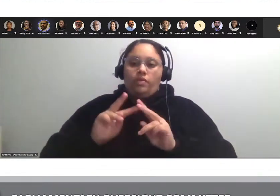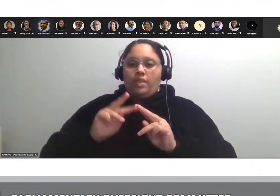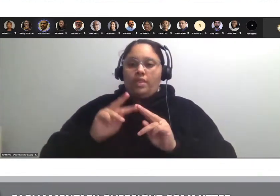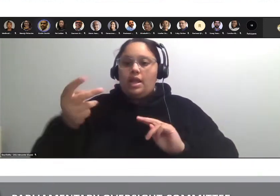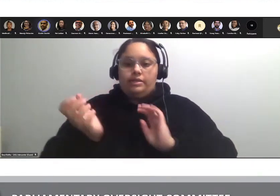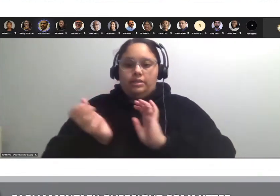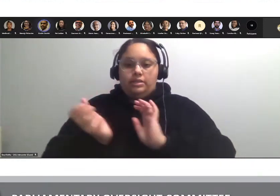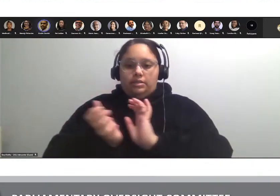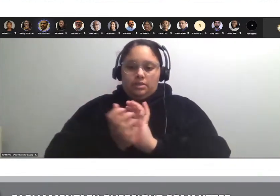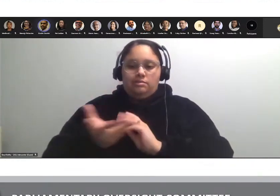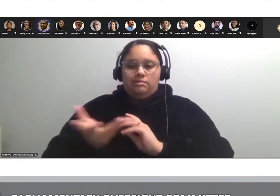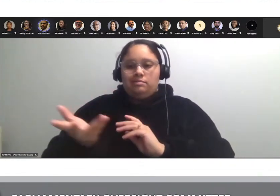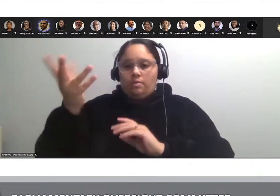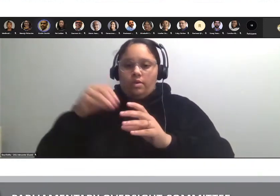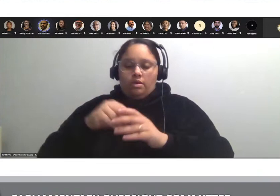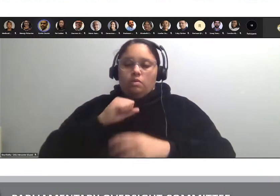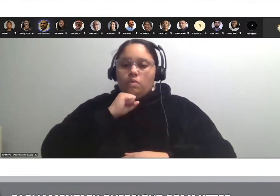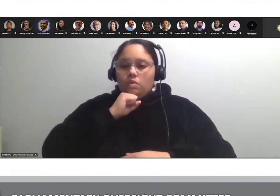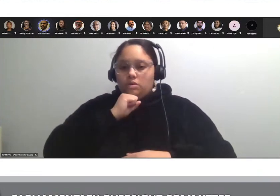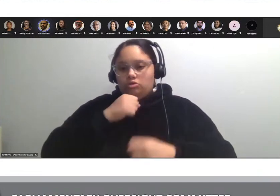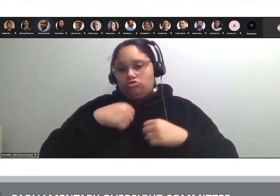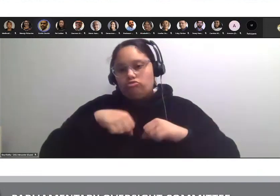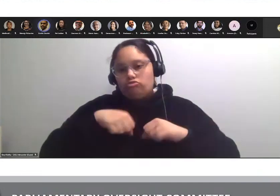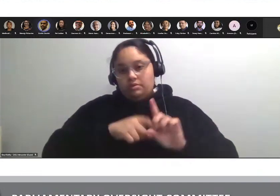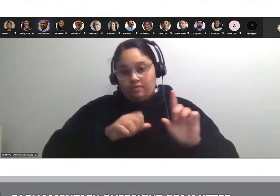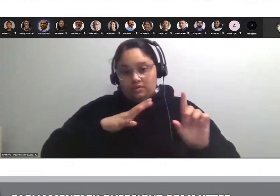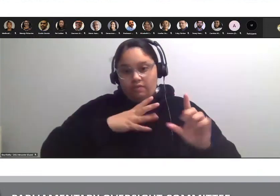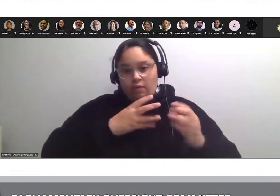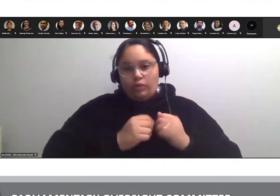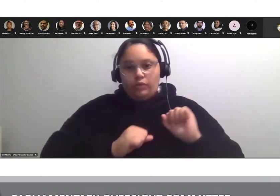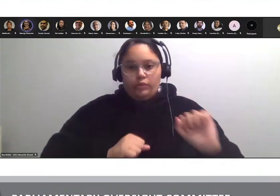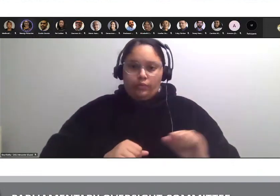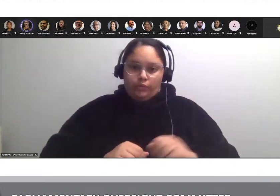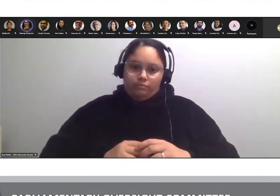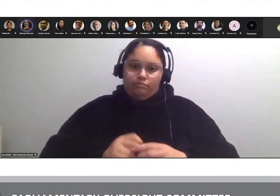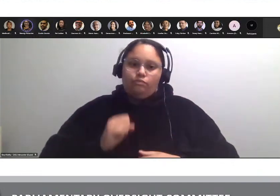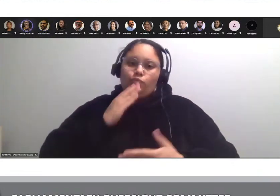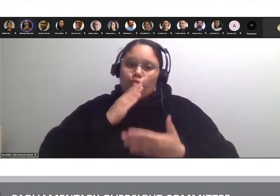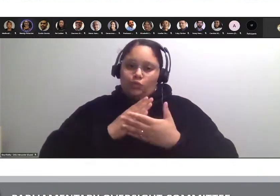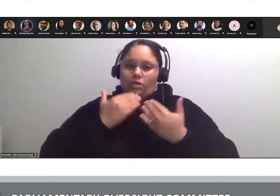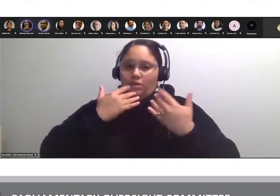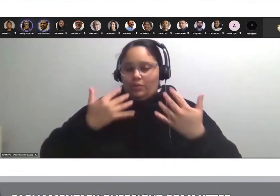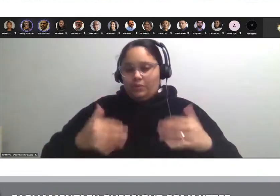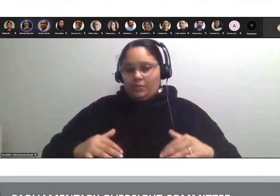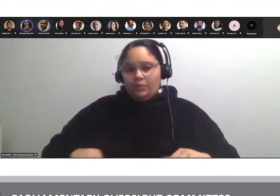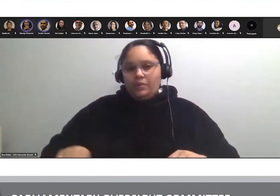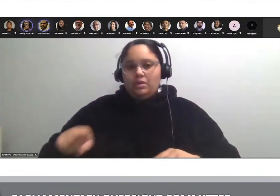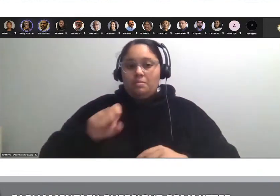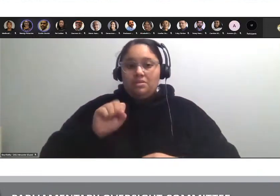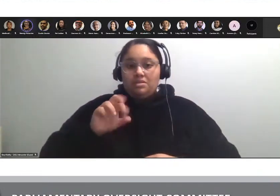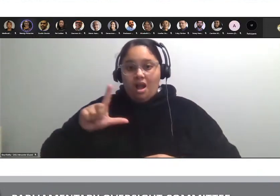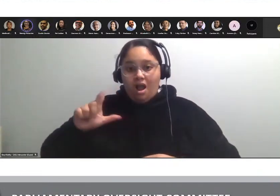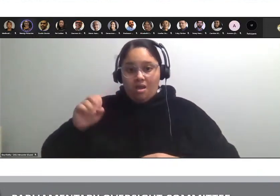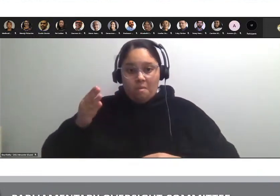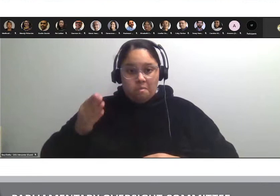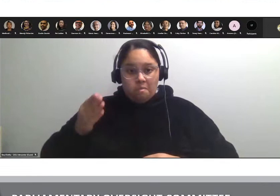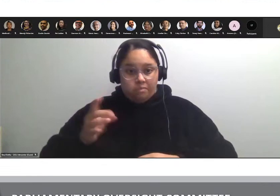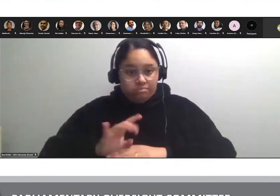next meeting somewhere in August, Chairperson, if that's fine with you. Sure. Thank you very much. Is Mr. Ali still on?